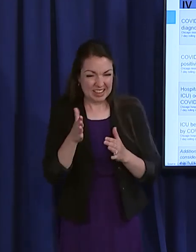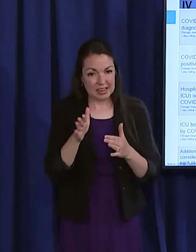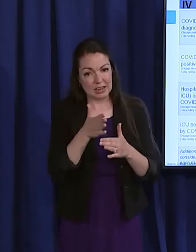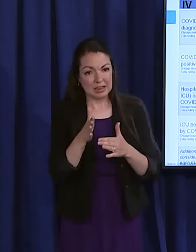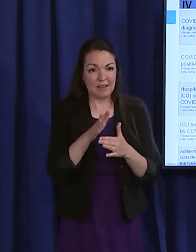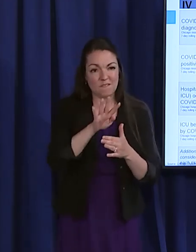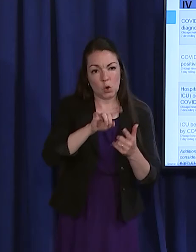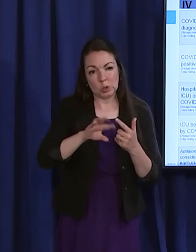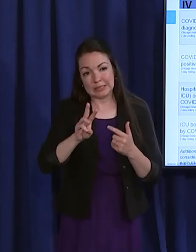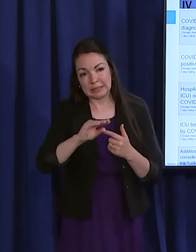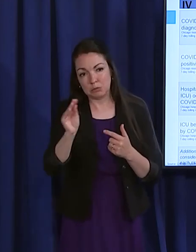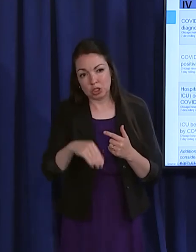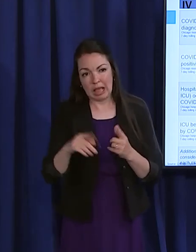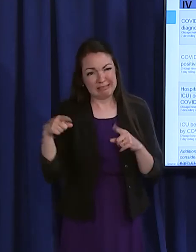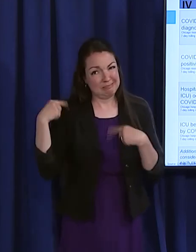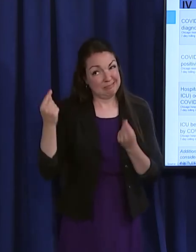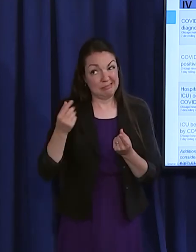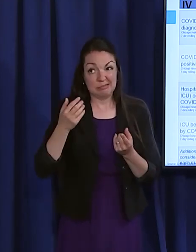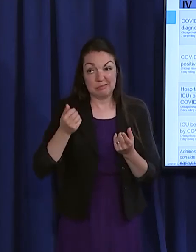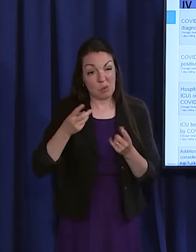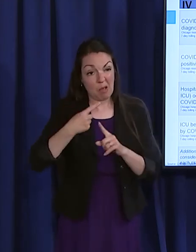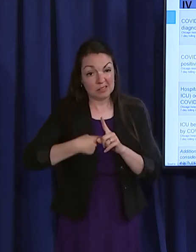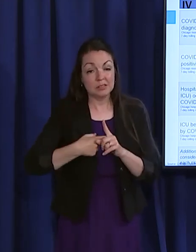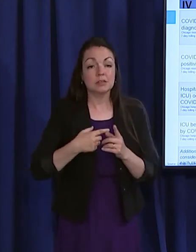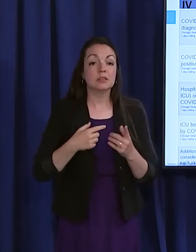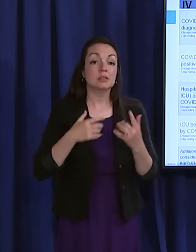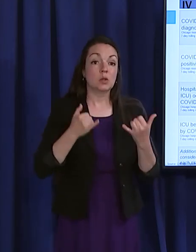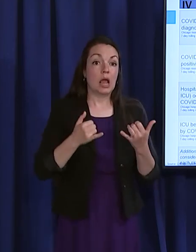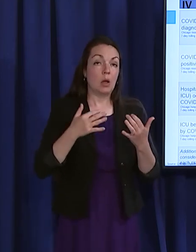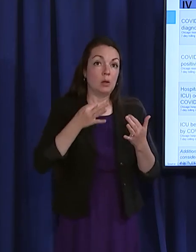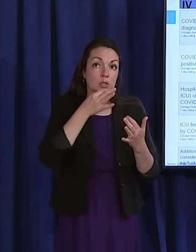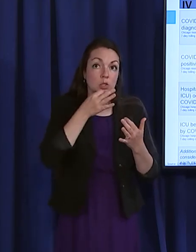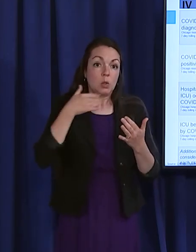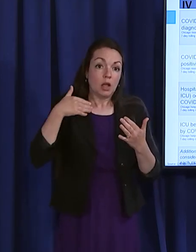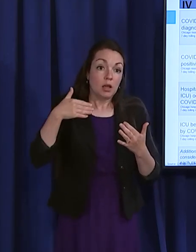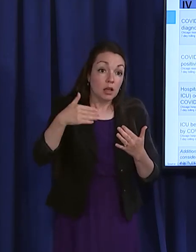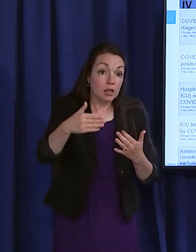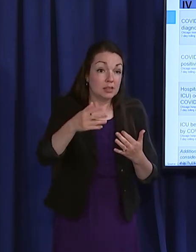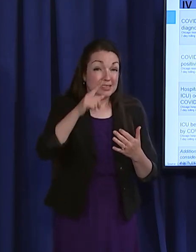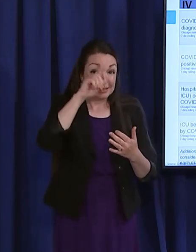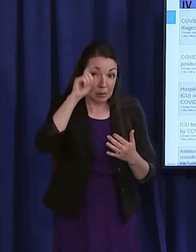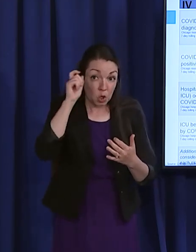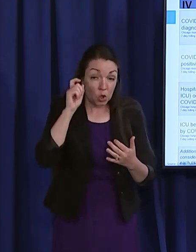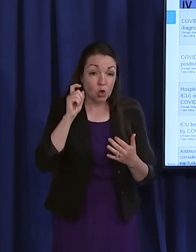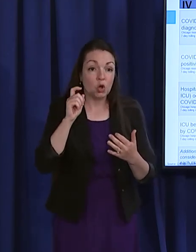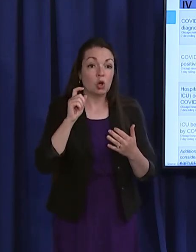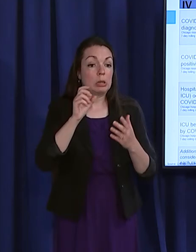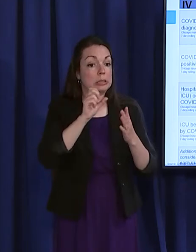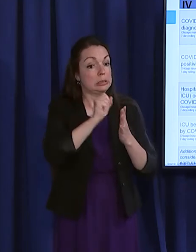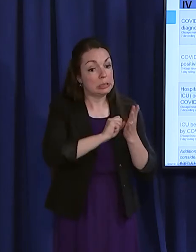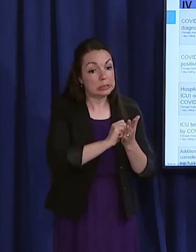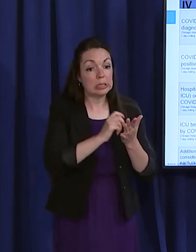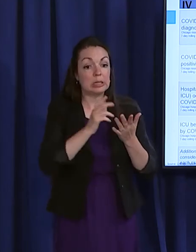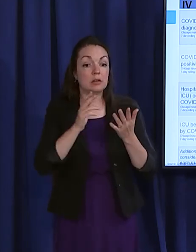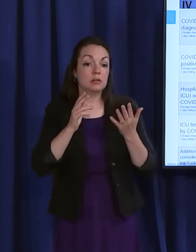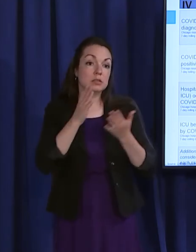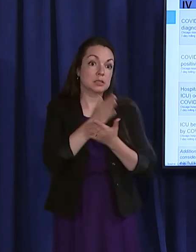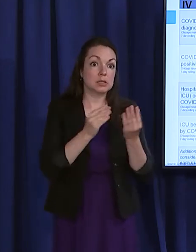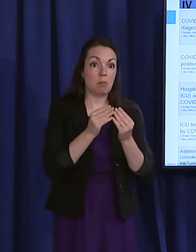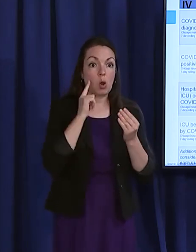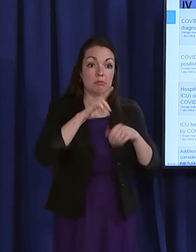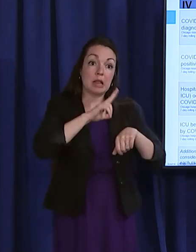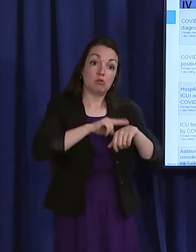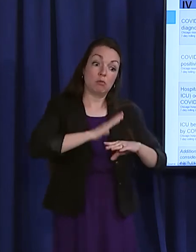4 and 6%. Yep. I'm wondering, now that we're going into summer with seasonality and also with natural immunity and with